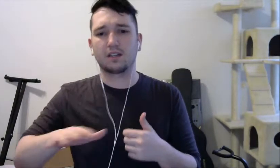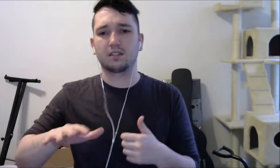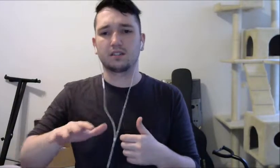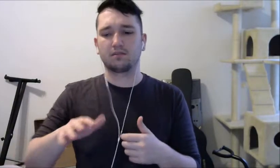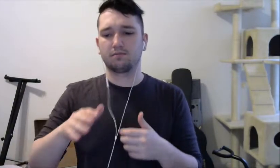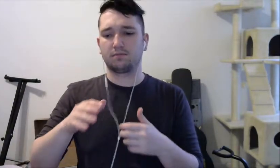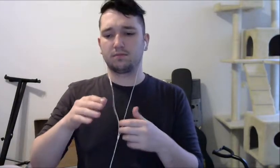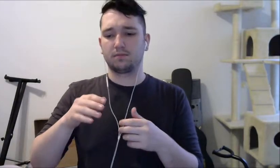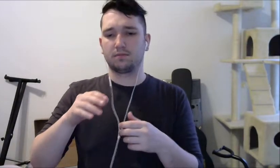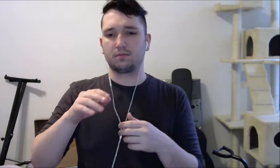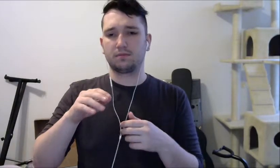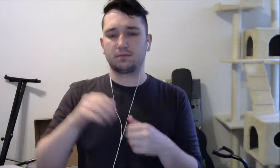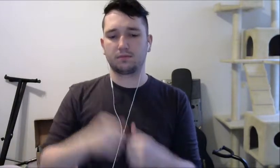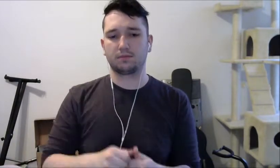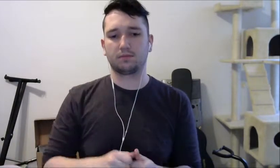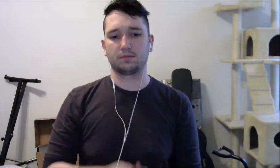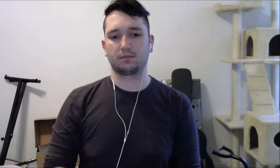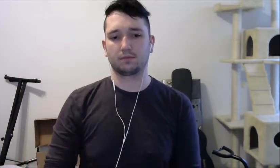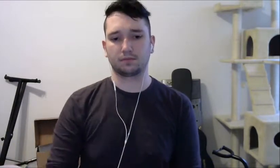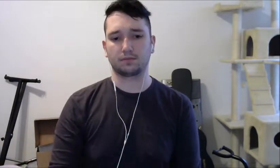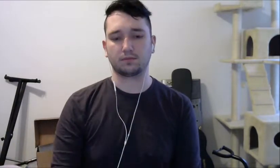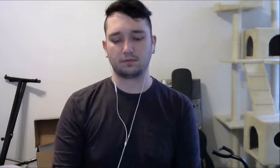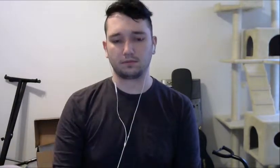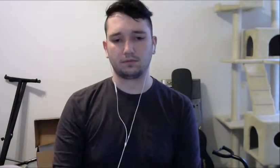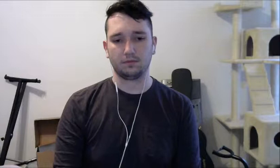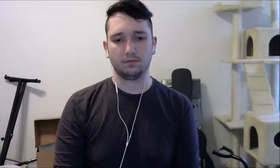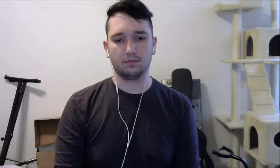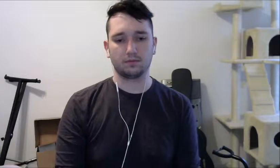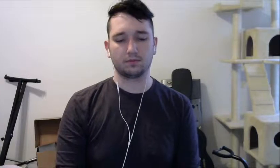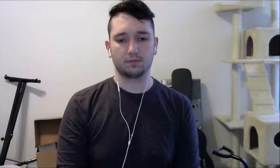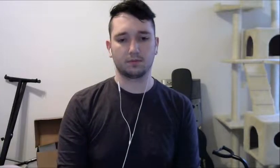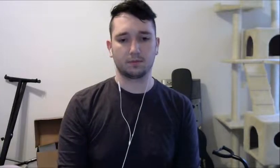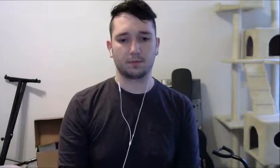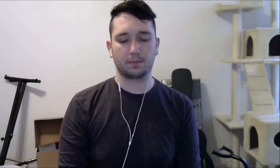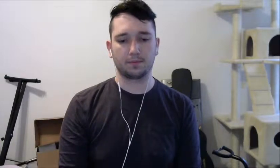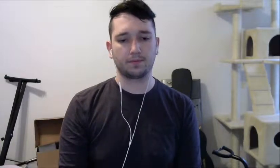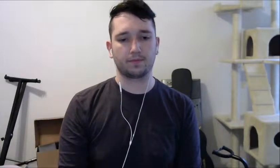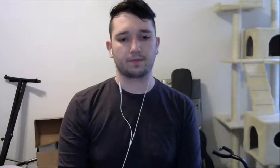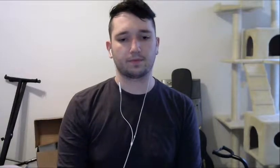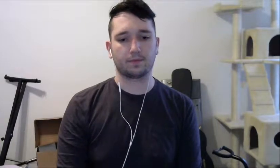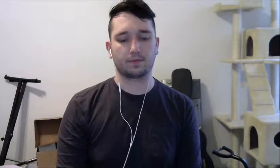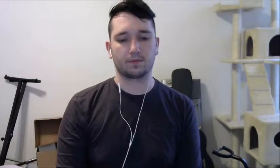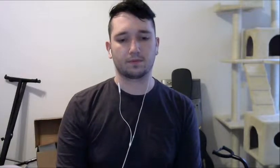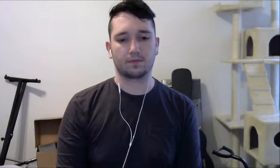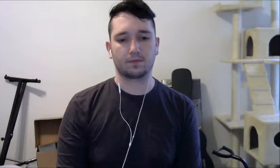contrast, the suburbs promised cleaner, cooler air and open spaces.